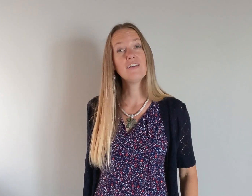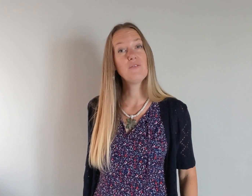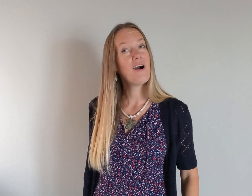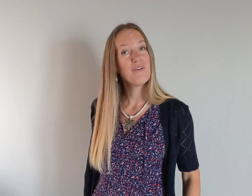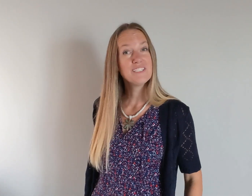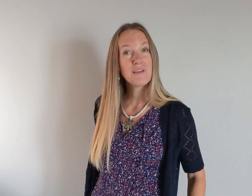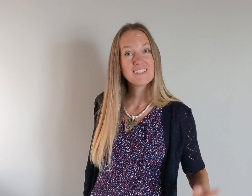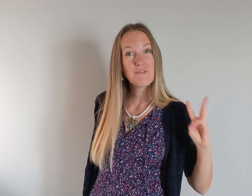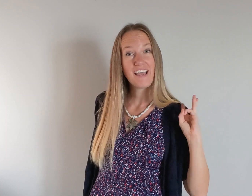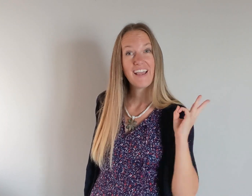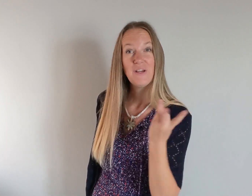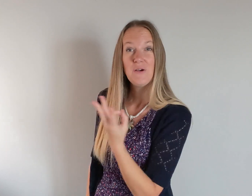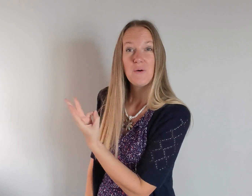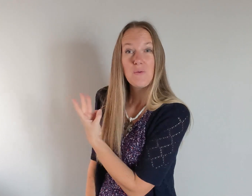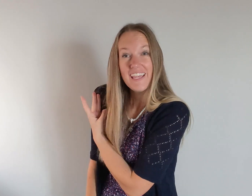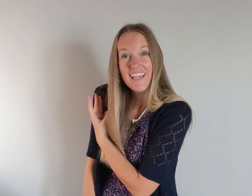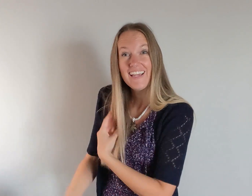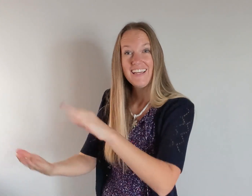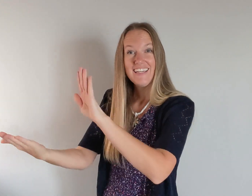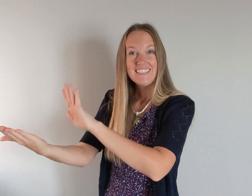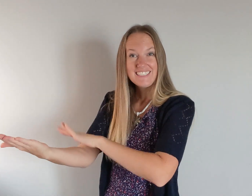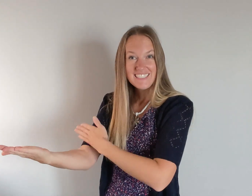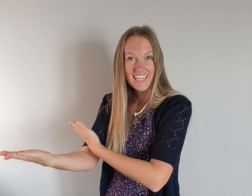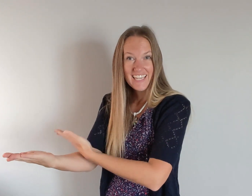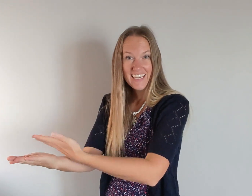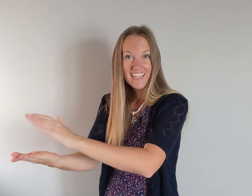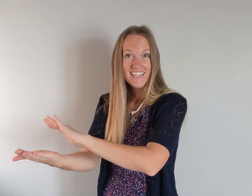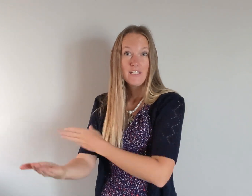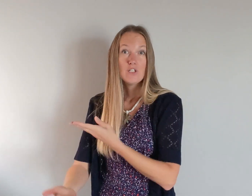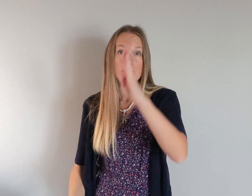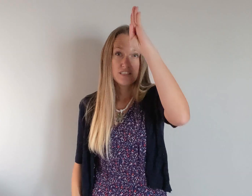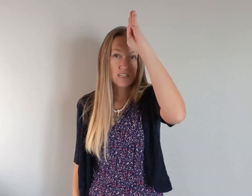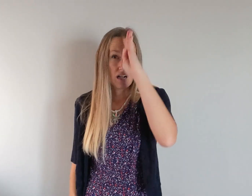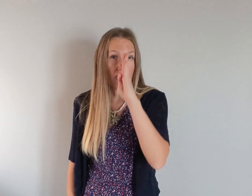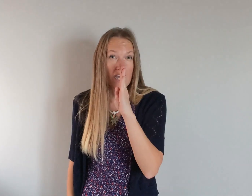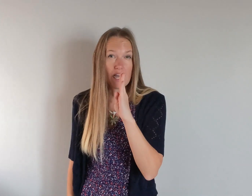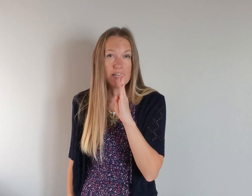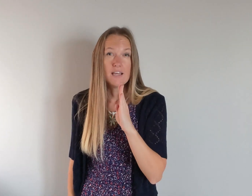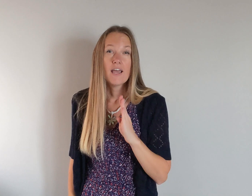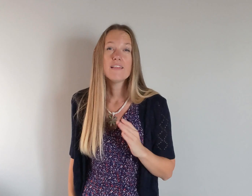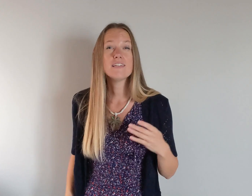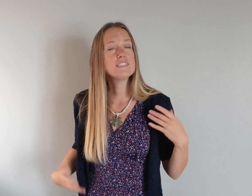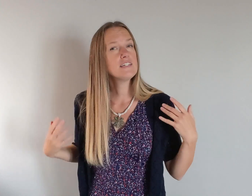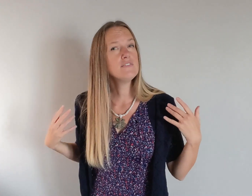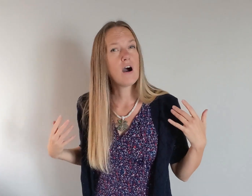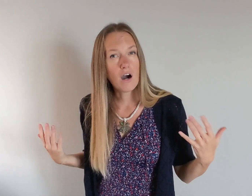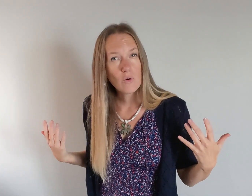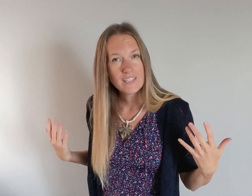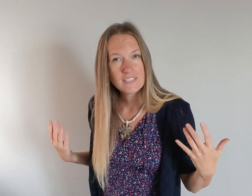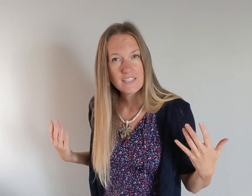who always makes a way. We sing to the God, and then instead of always here,